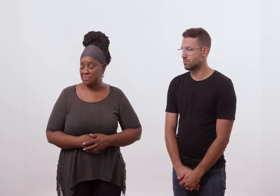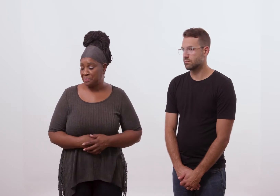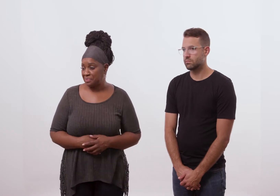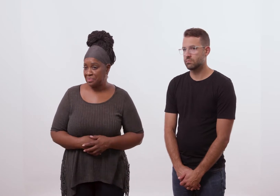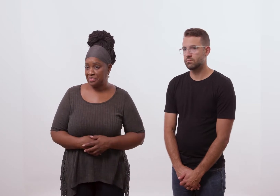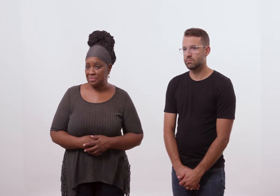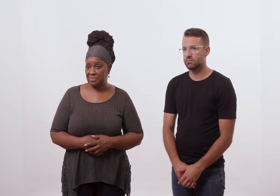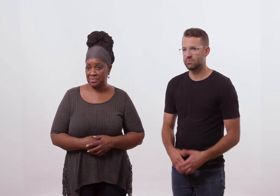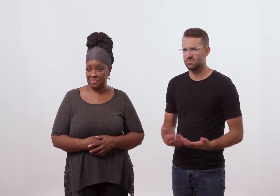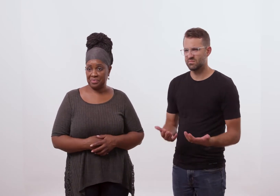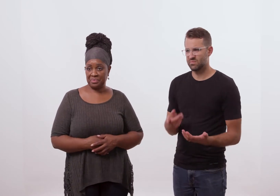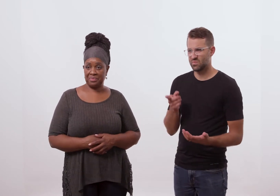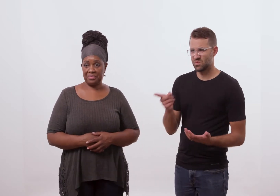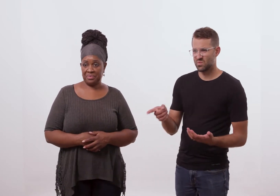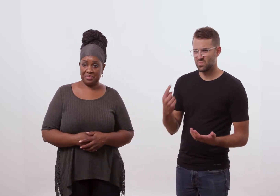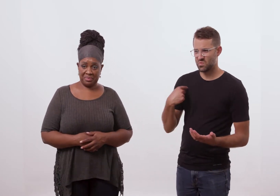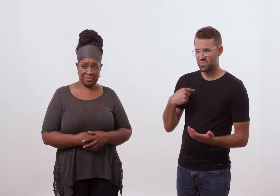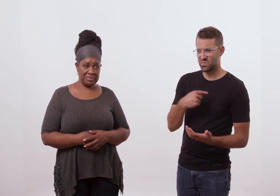You would like us to eat